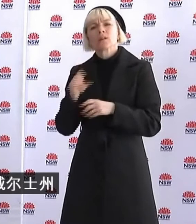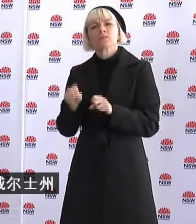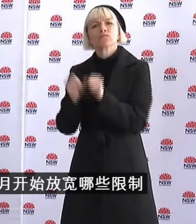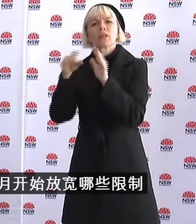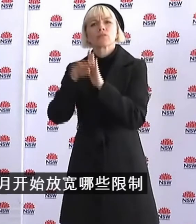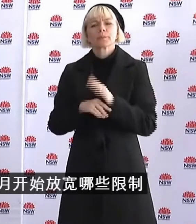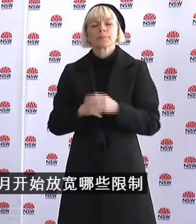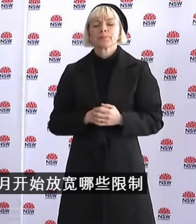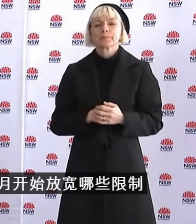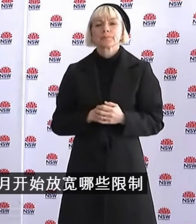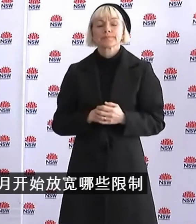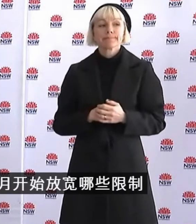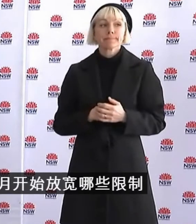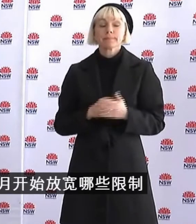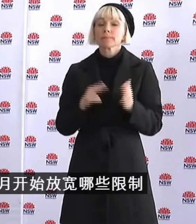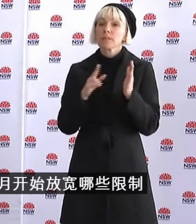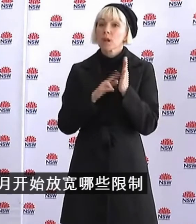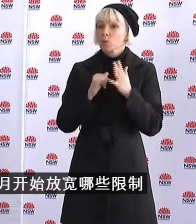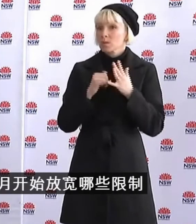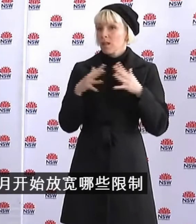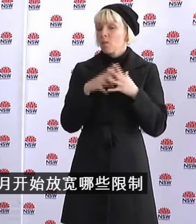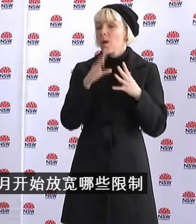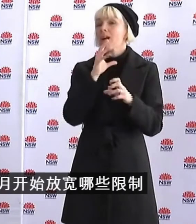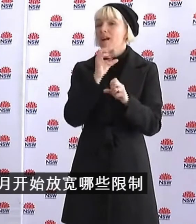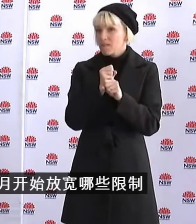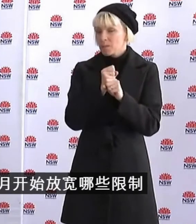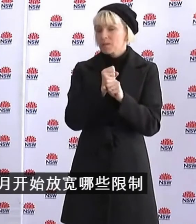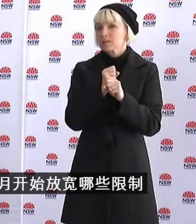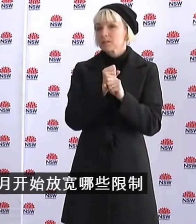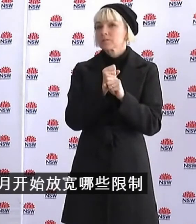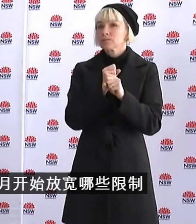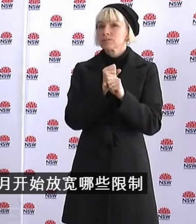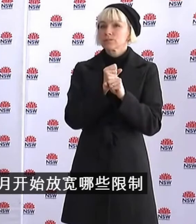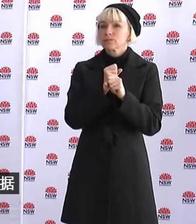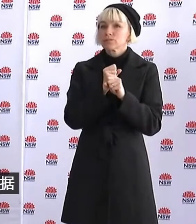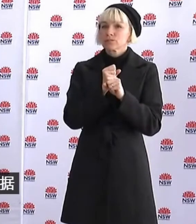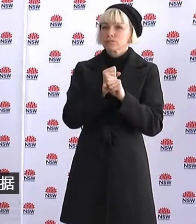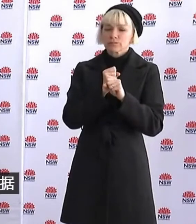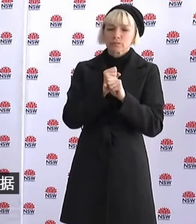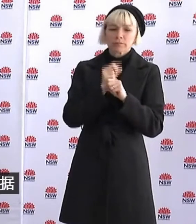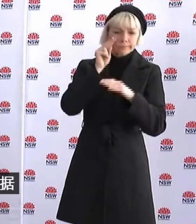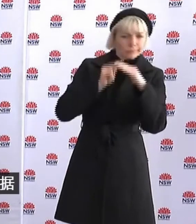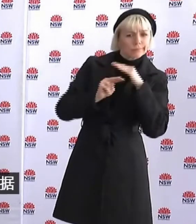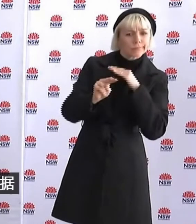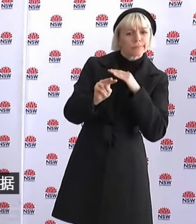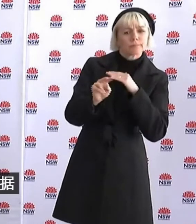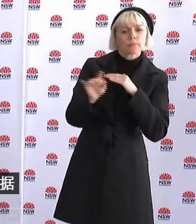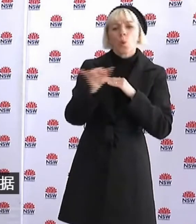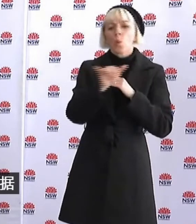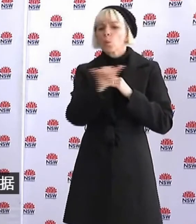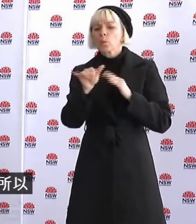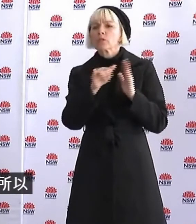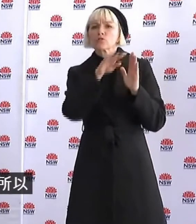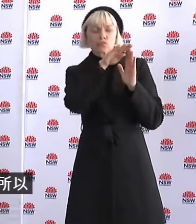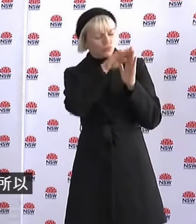the New South Wales Government is working very hard to see what restrictions we can ease from July 31. That will depend very much on